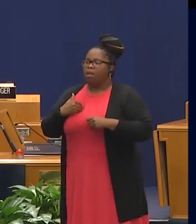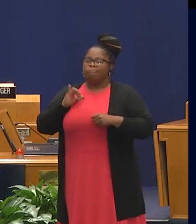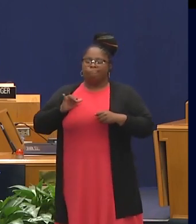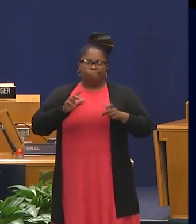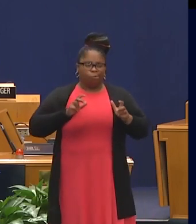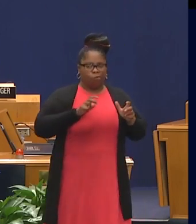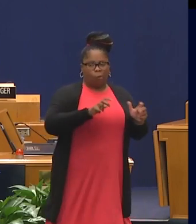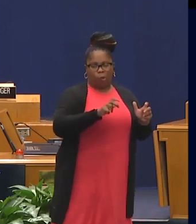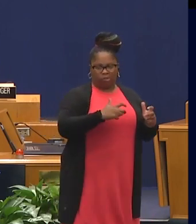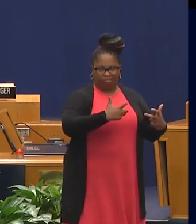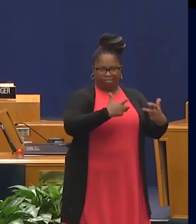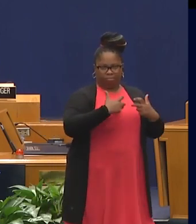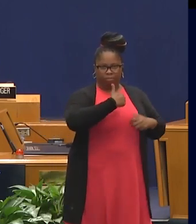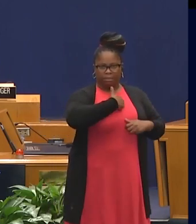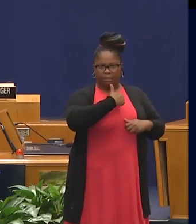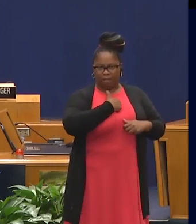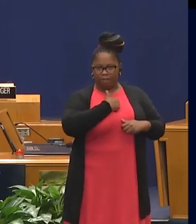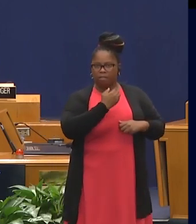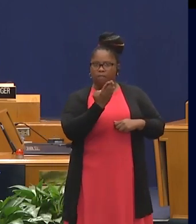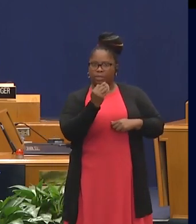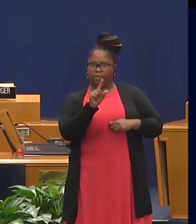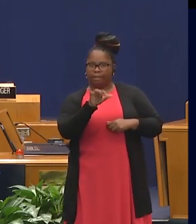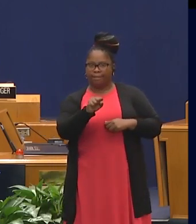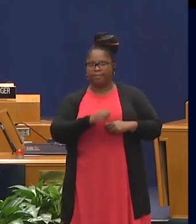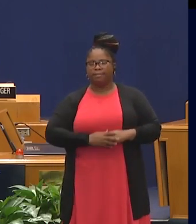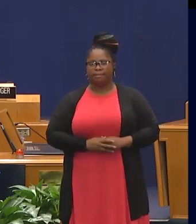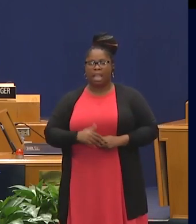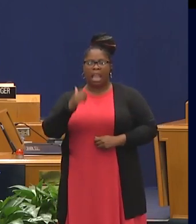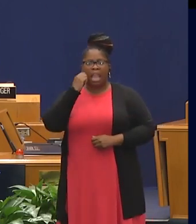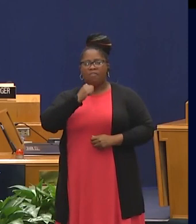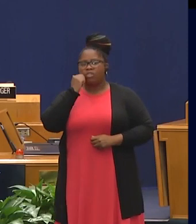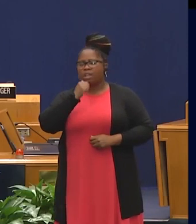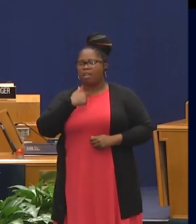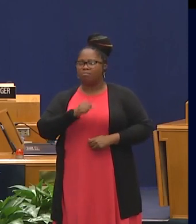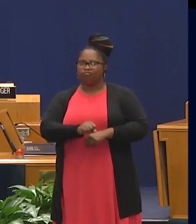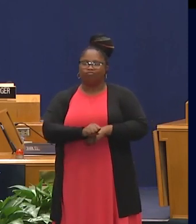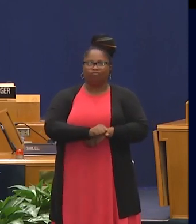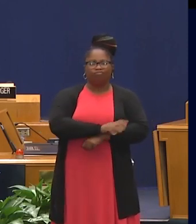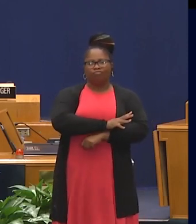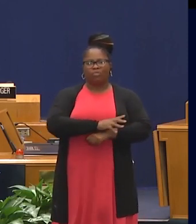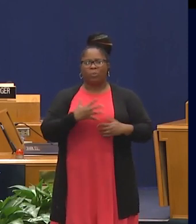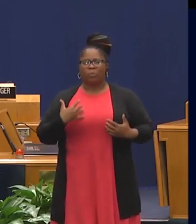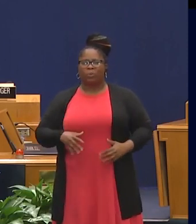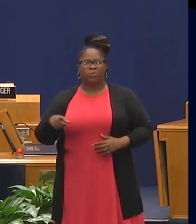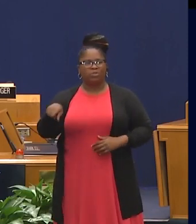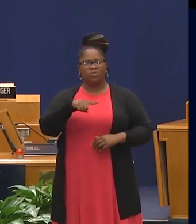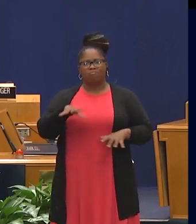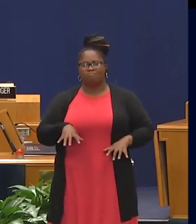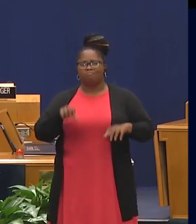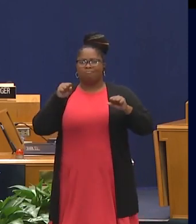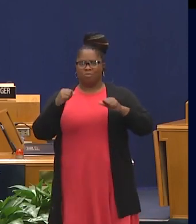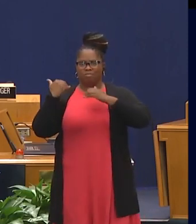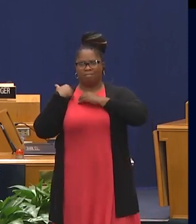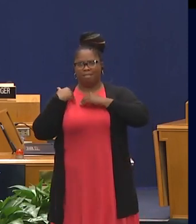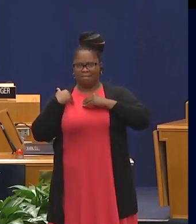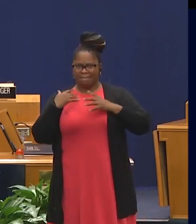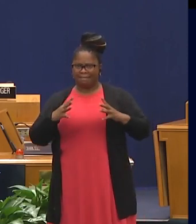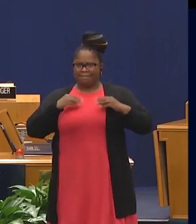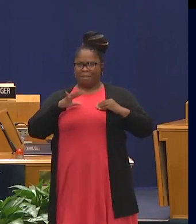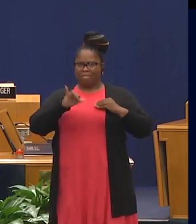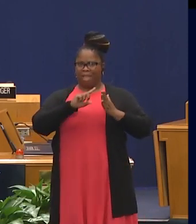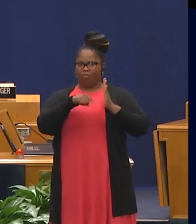inspired by all of you who are continuing to do your part to slow the spread of COVID-19. In this challenging time, so many of you have